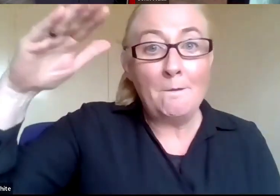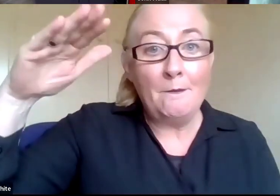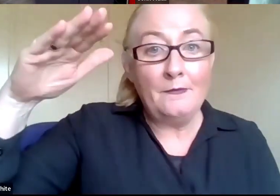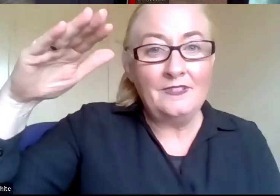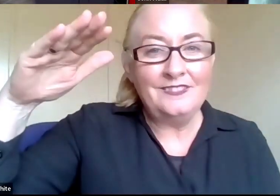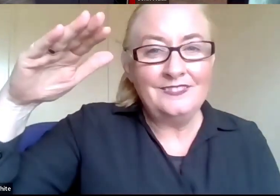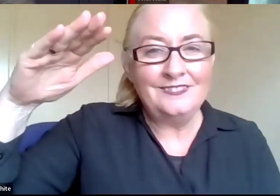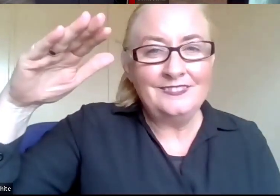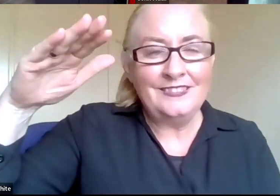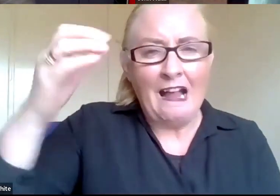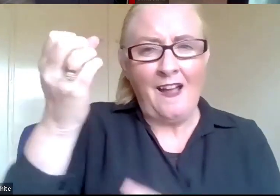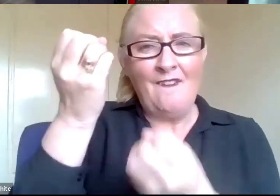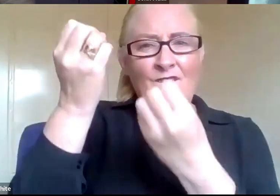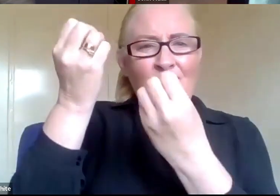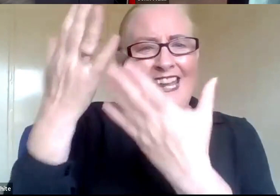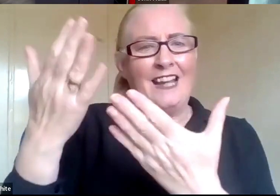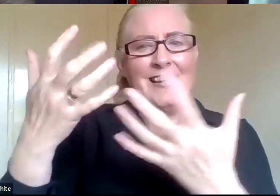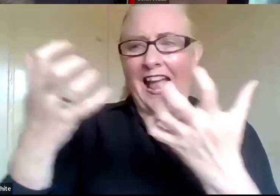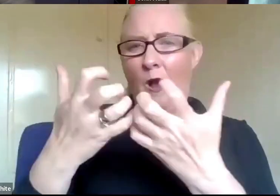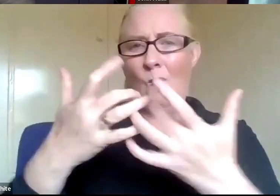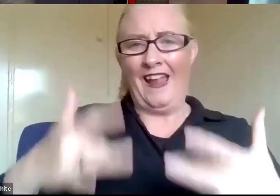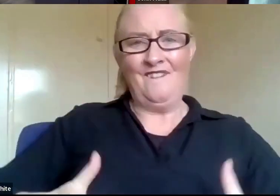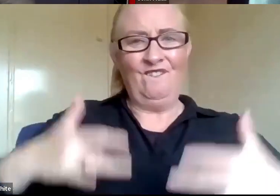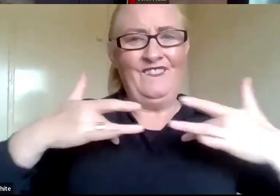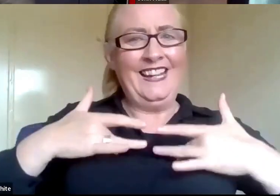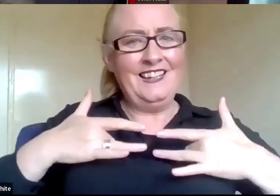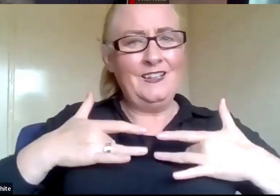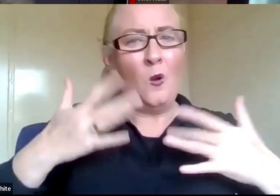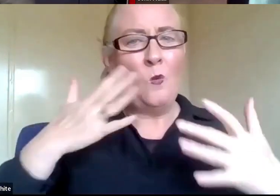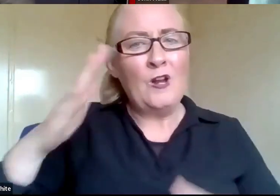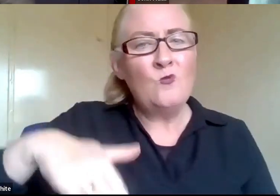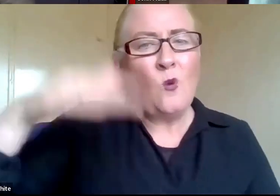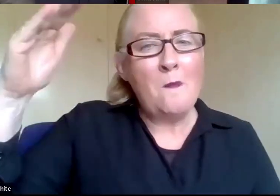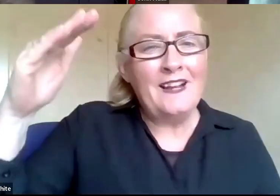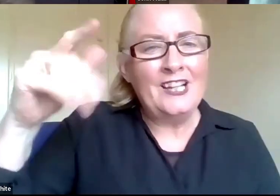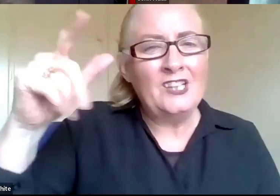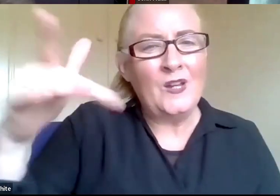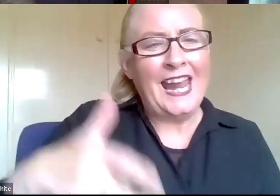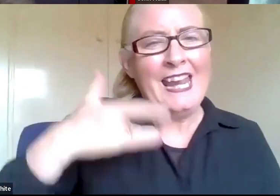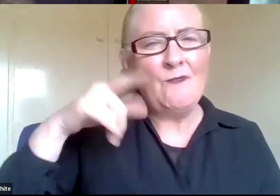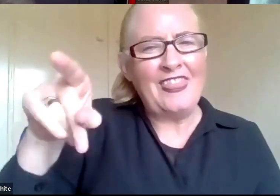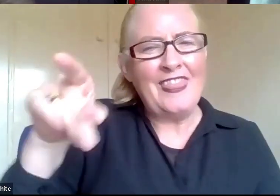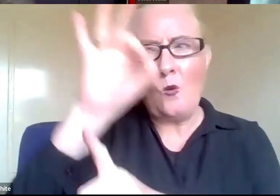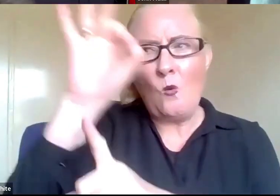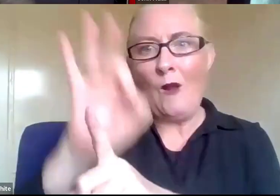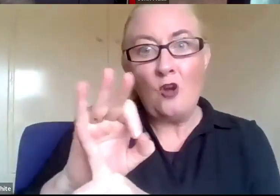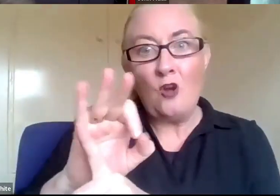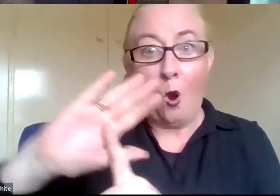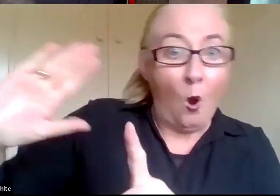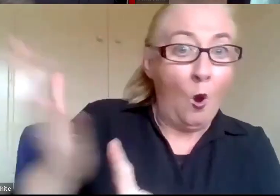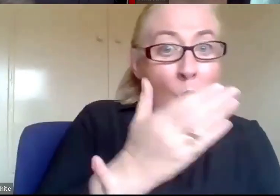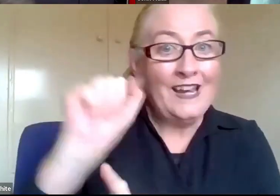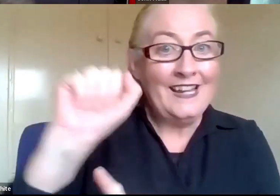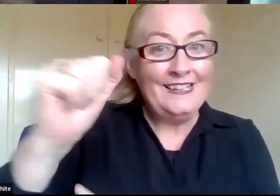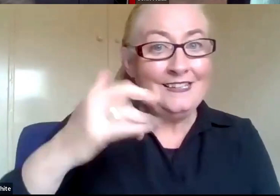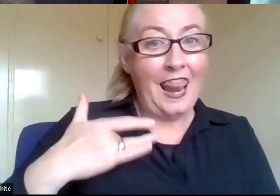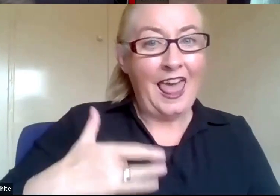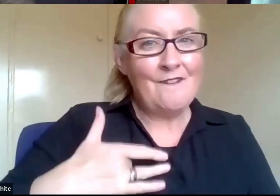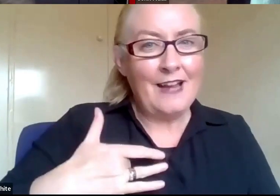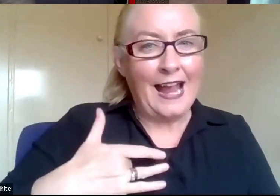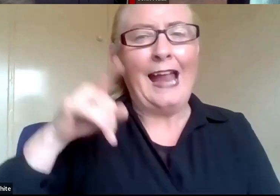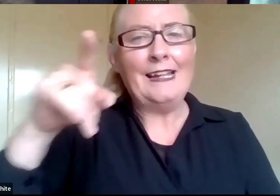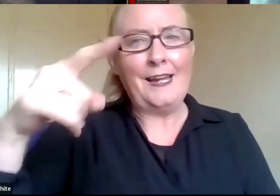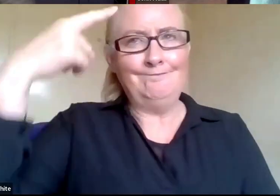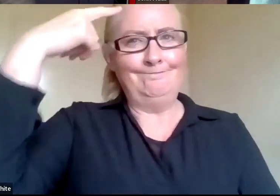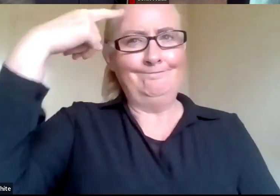life and came up with the theory eventually, which of course has transformed